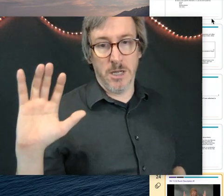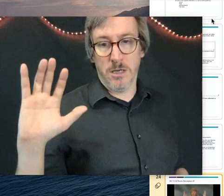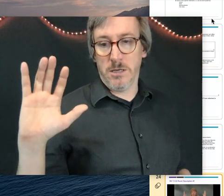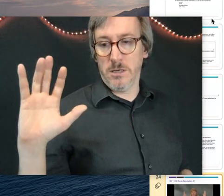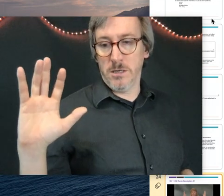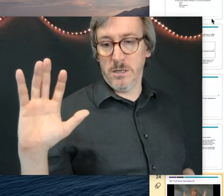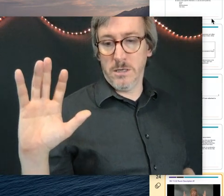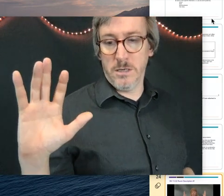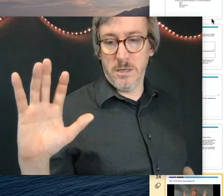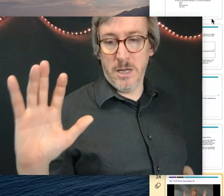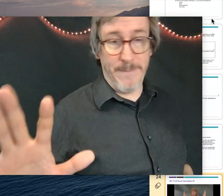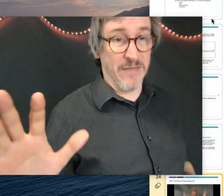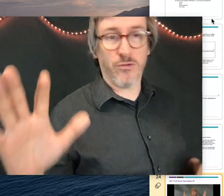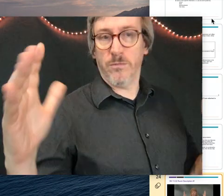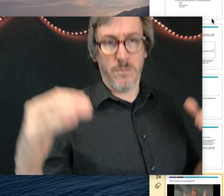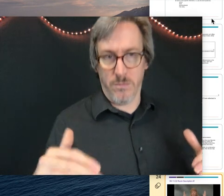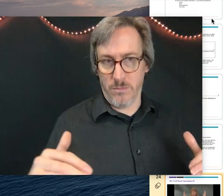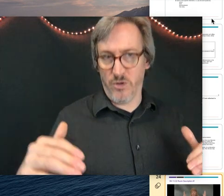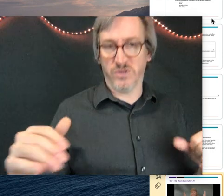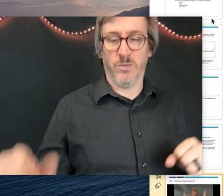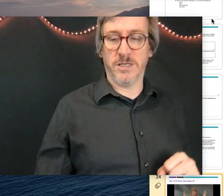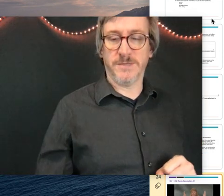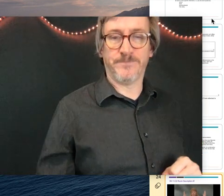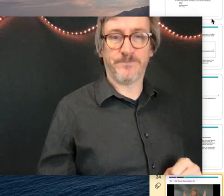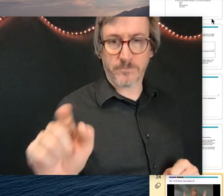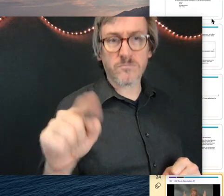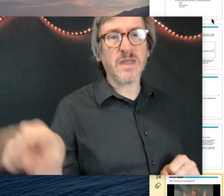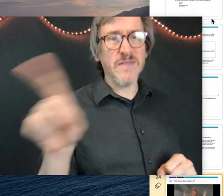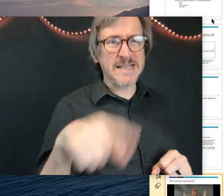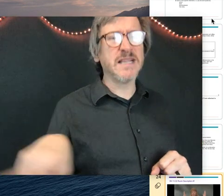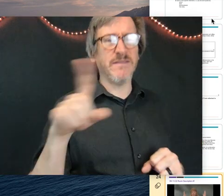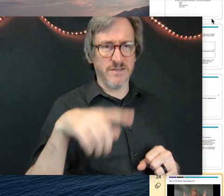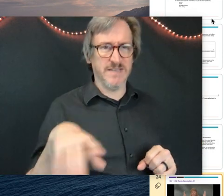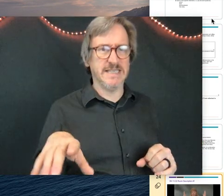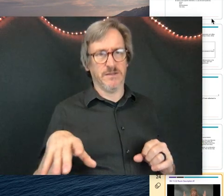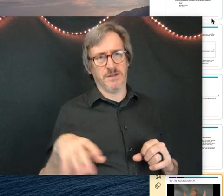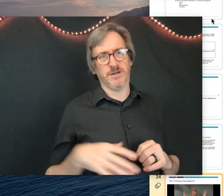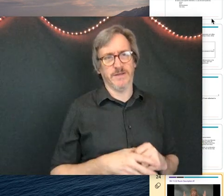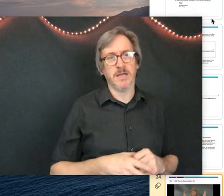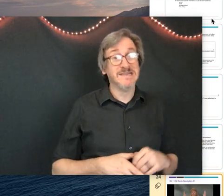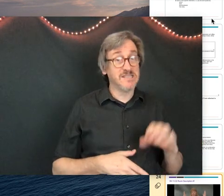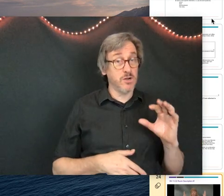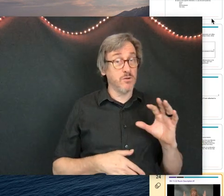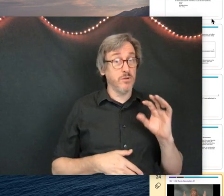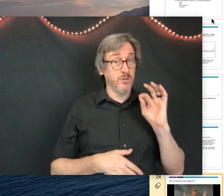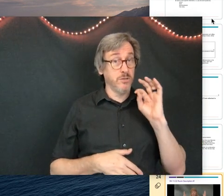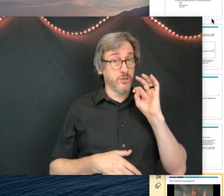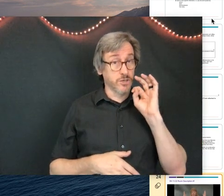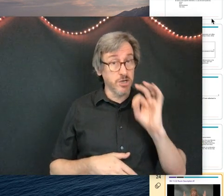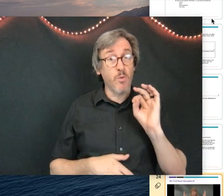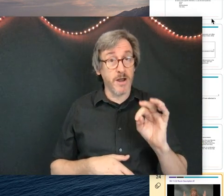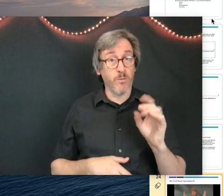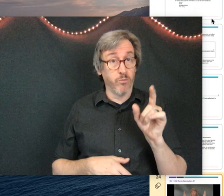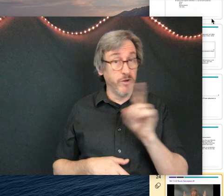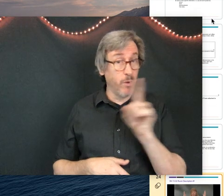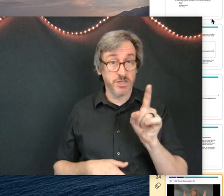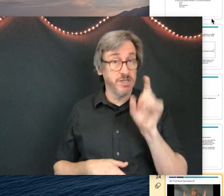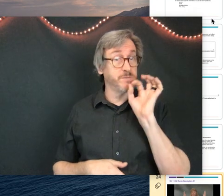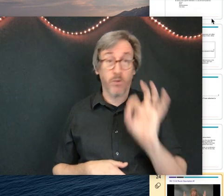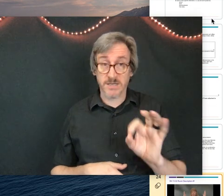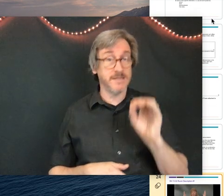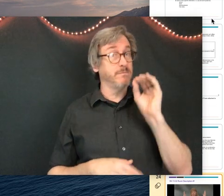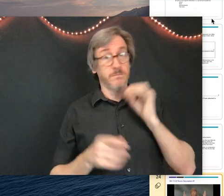the bathroom, those ones. That's the level of detail that they're giving. So you're going to want to